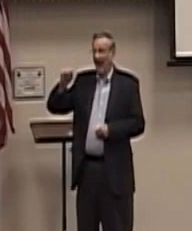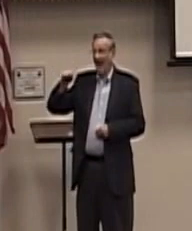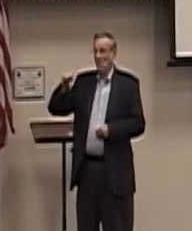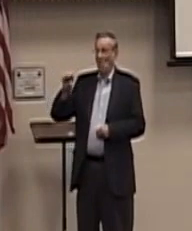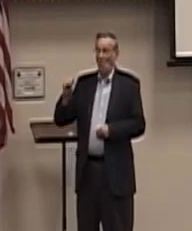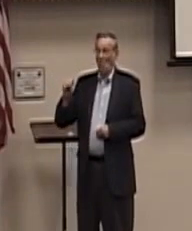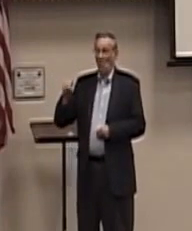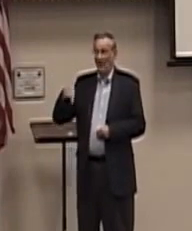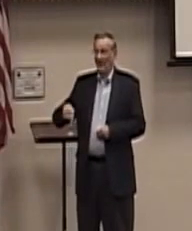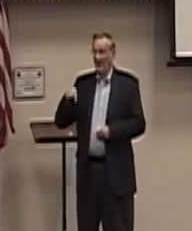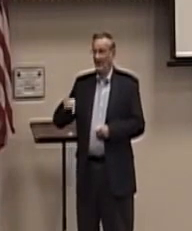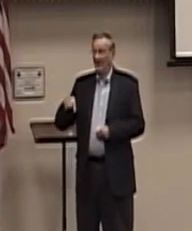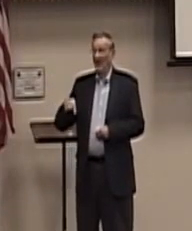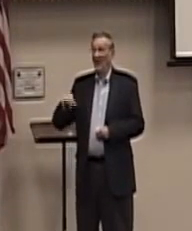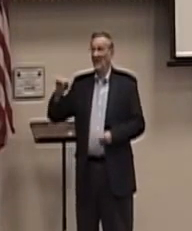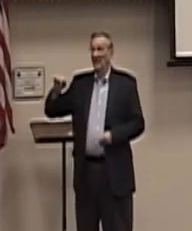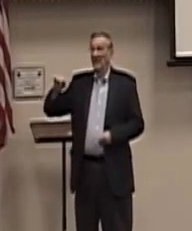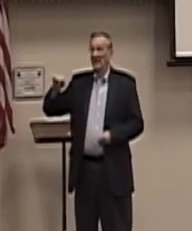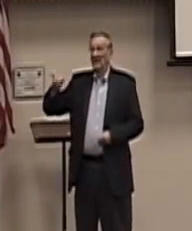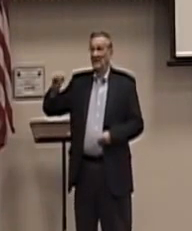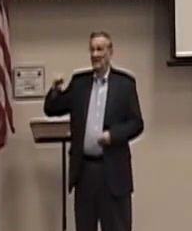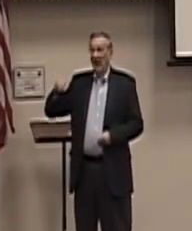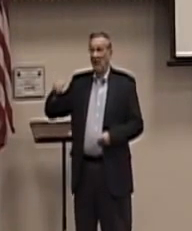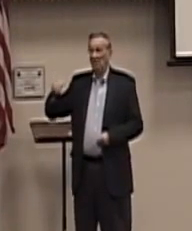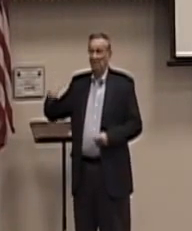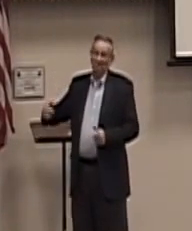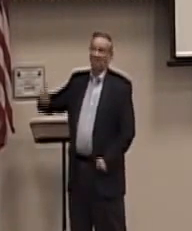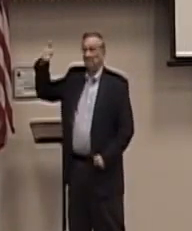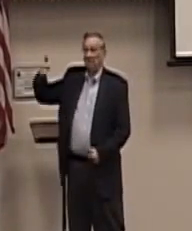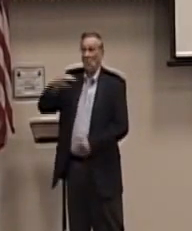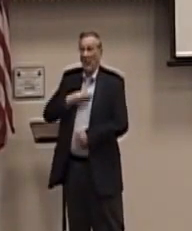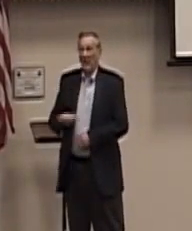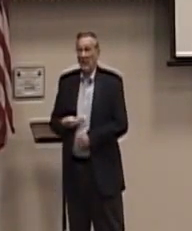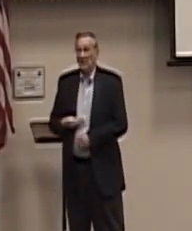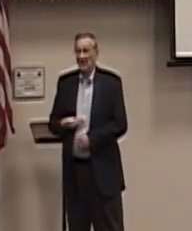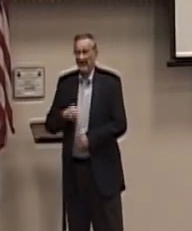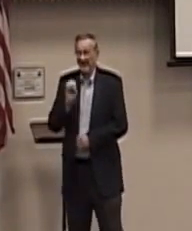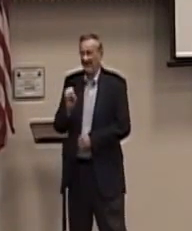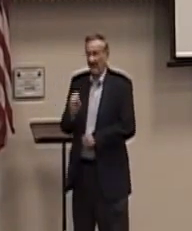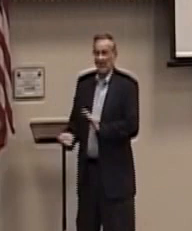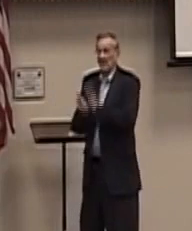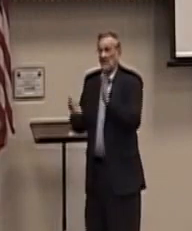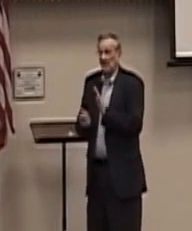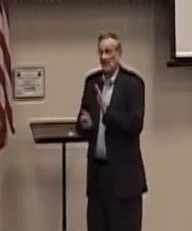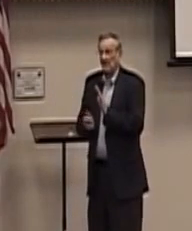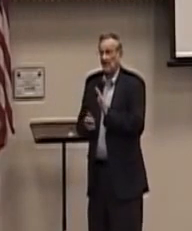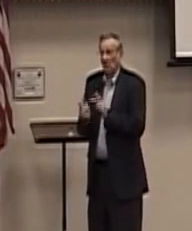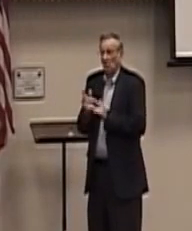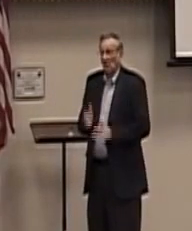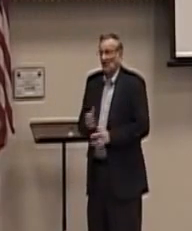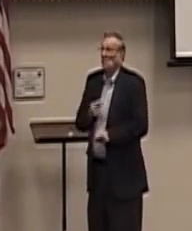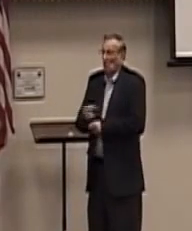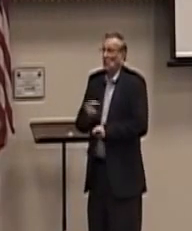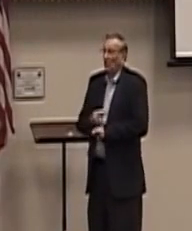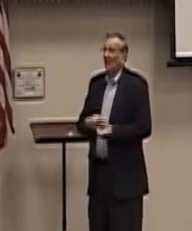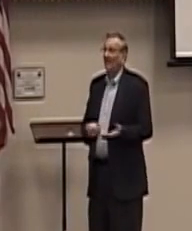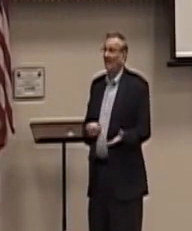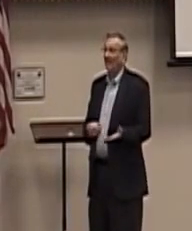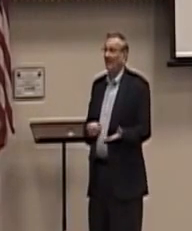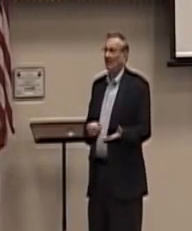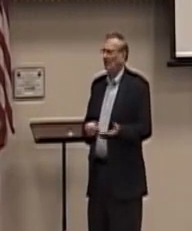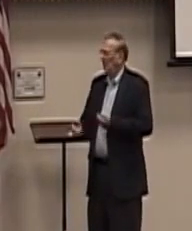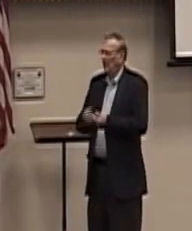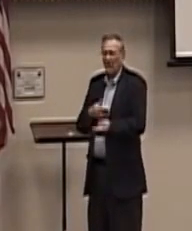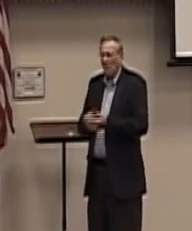this is a country where Islam is the dominant religion, and it's where evangelism is illegal, and it's where Christians are persecuted. But in spite